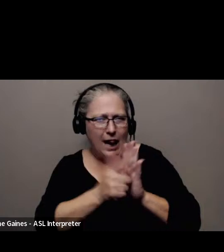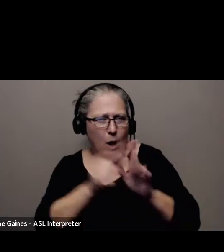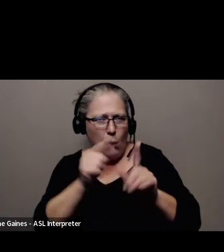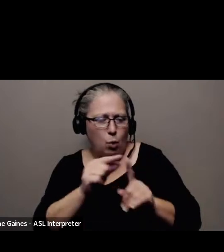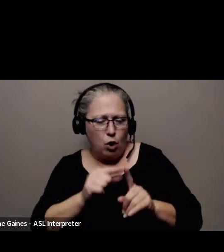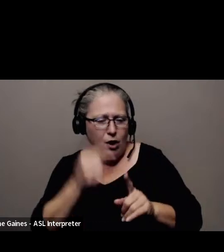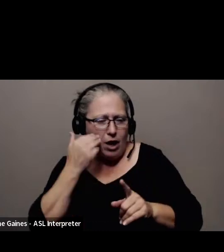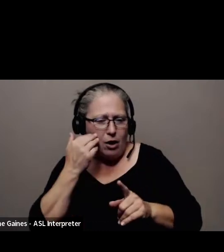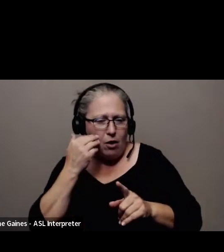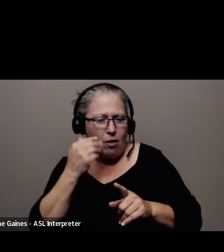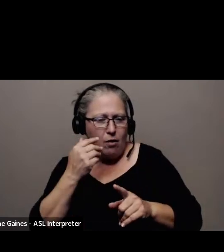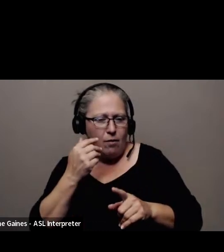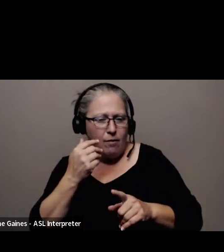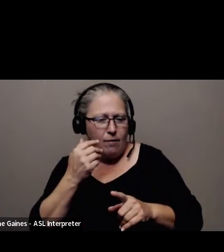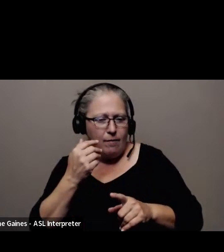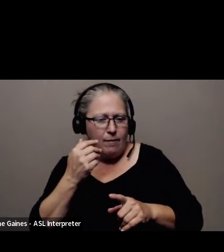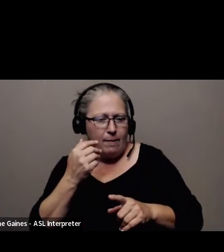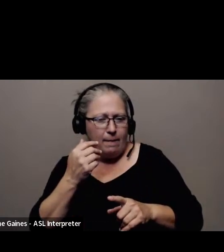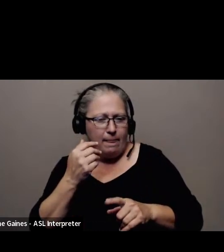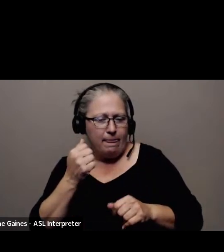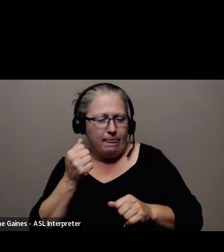have,